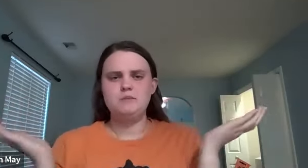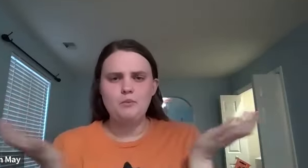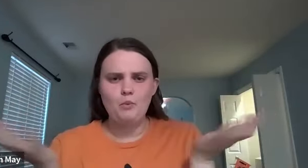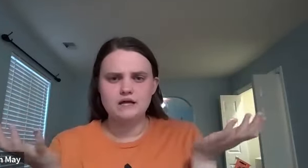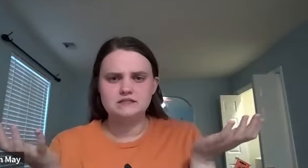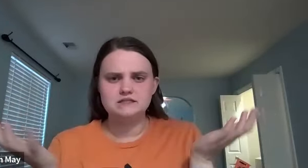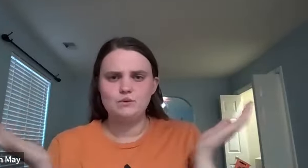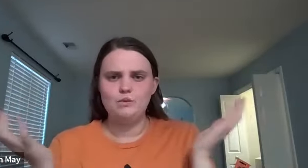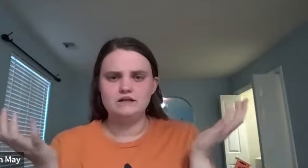up. What?